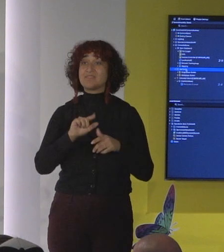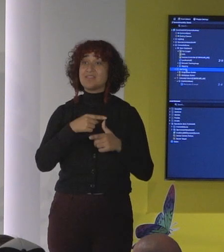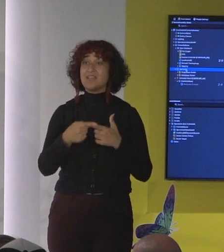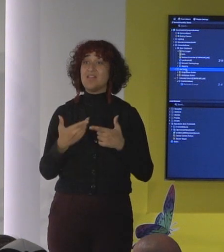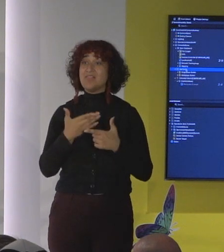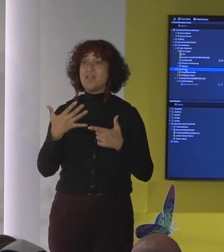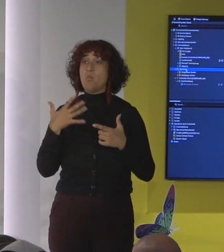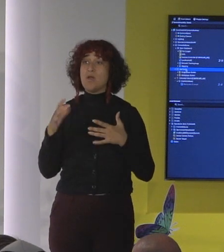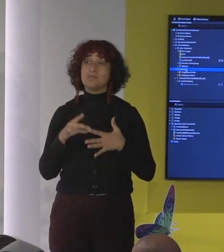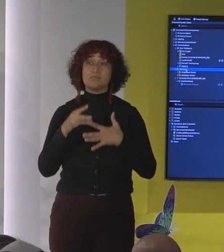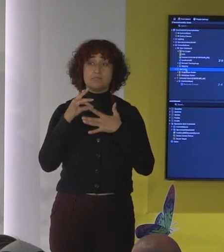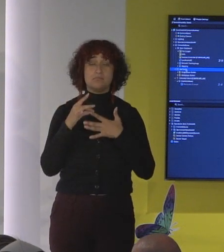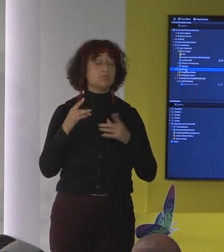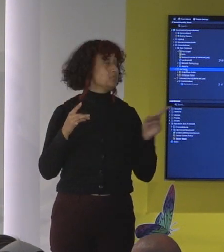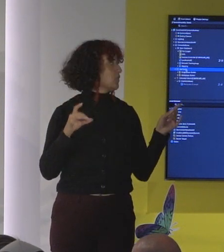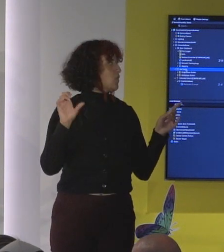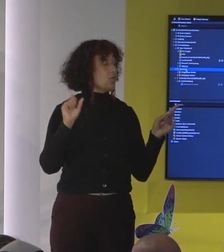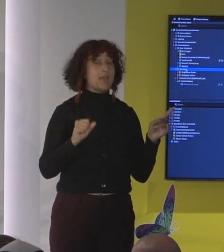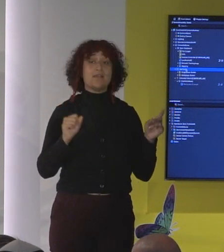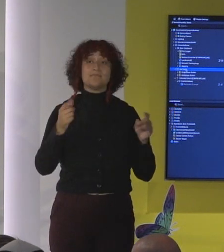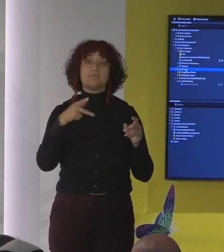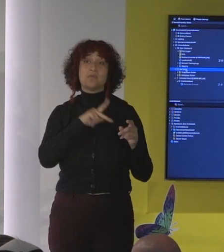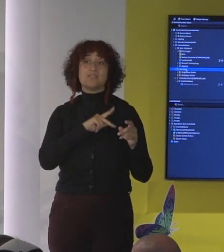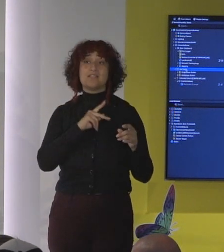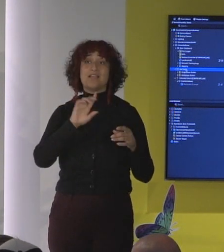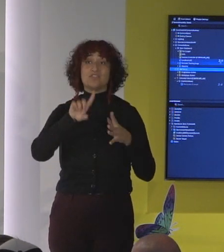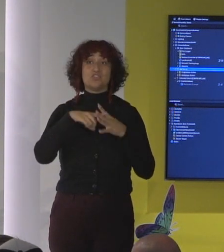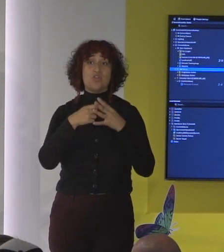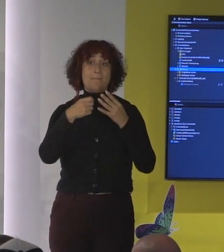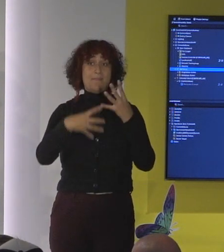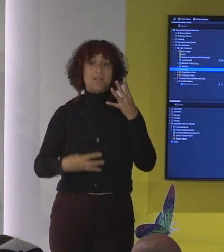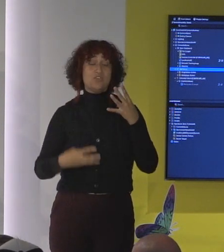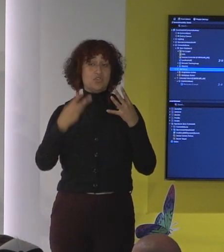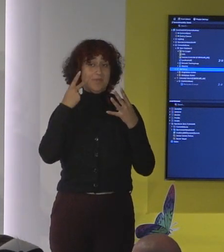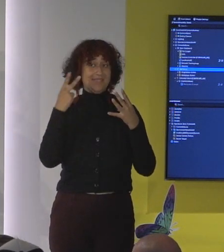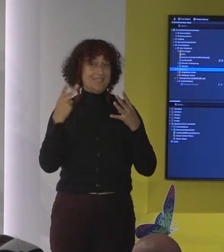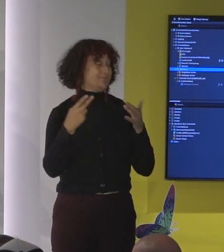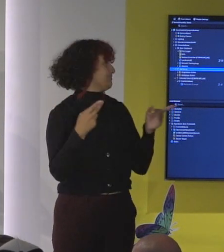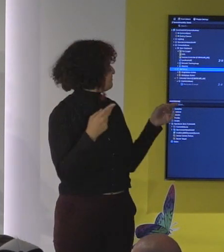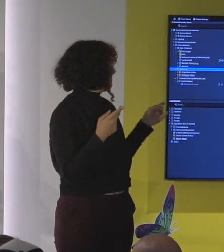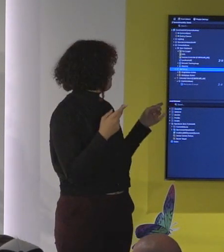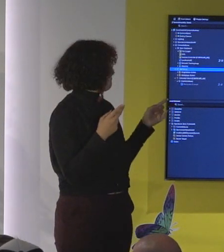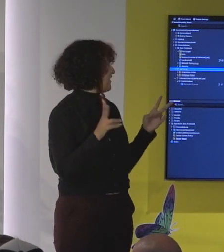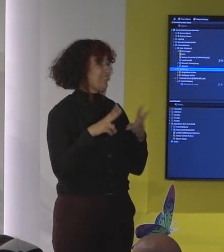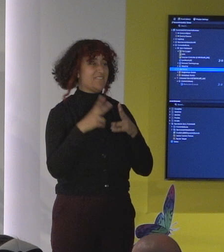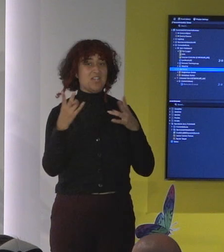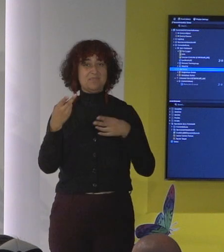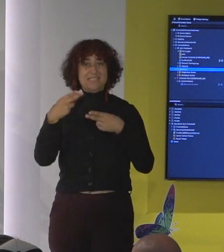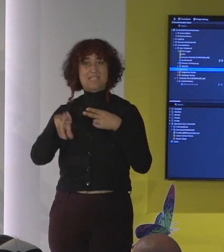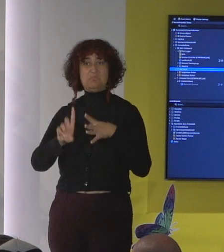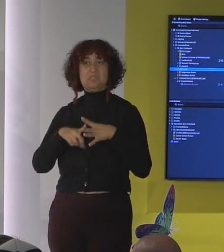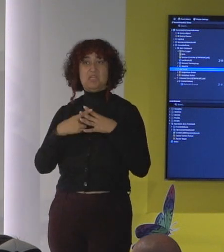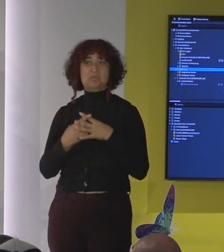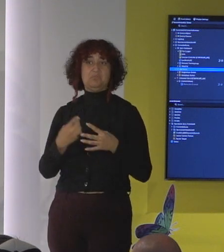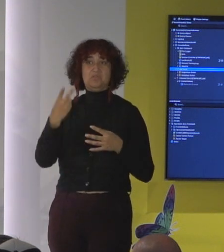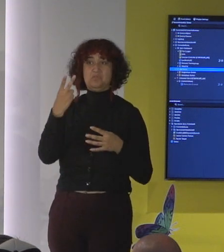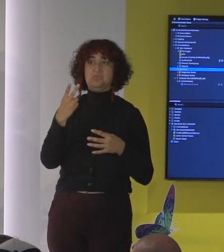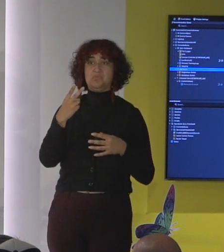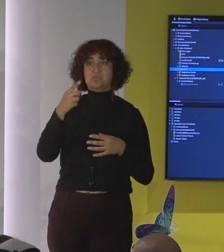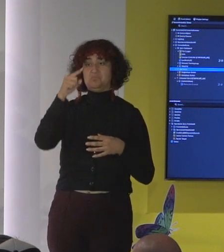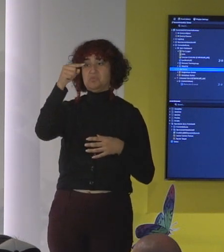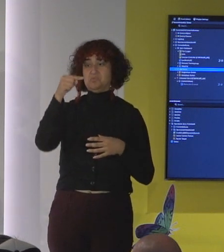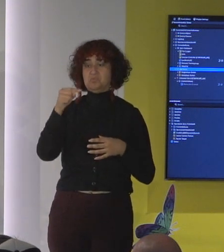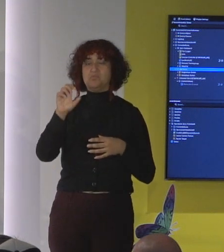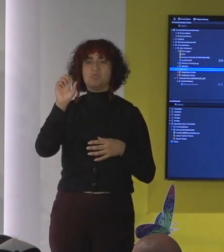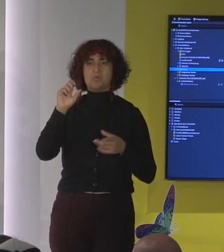want to highlight here is that you can customize the start menu. So you can see here, this is like a very simple start menu, 2 buttons. You can